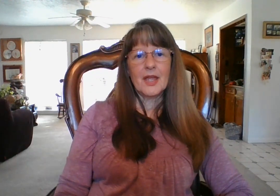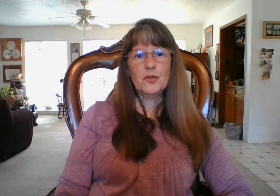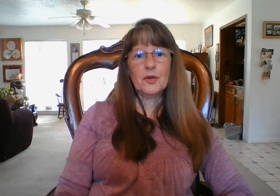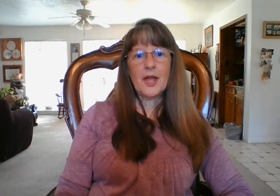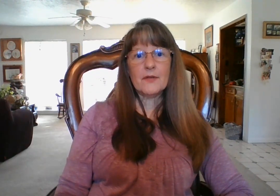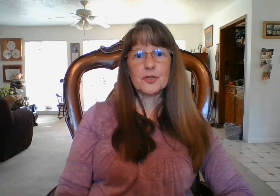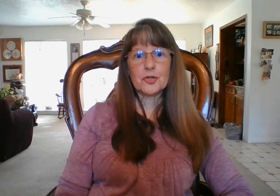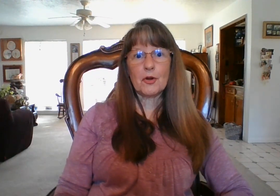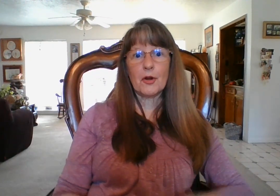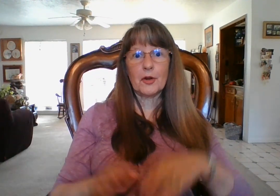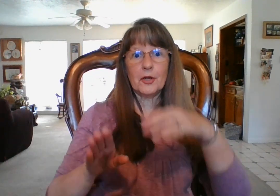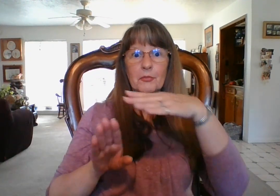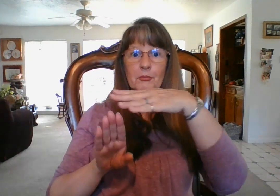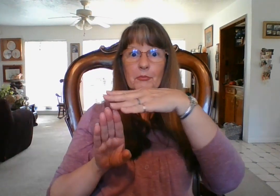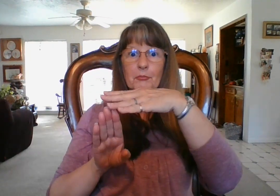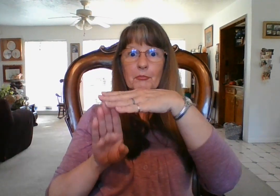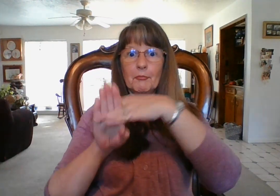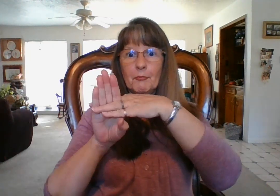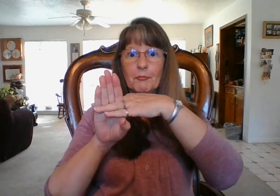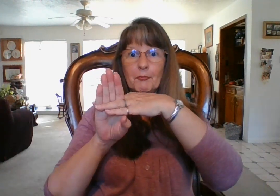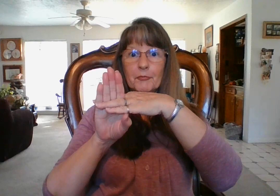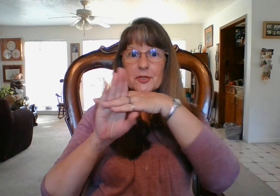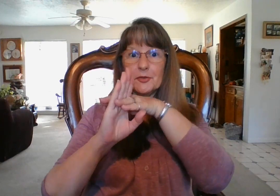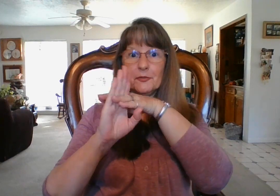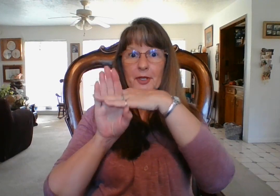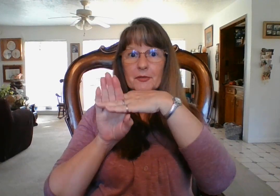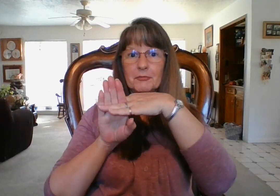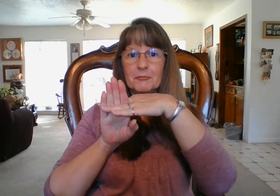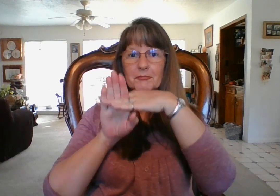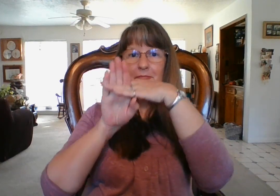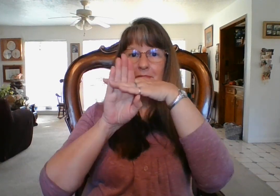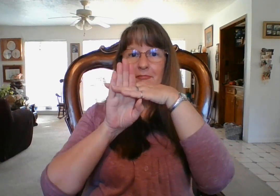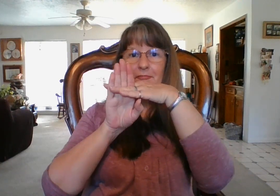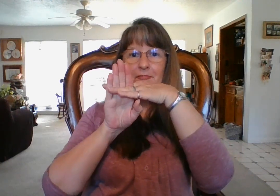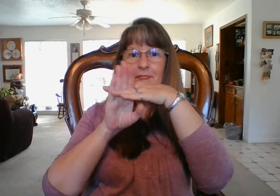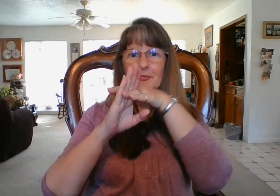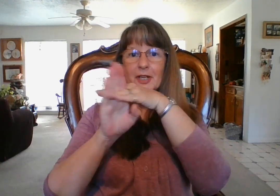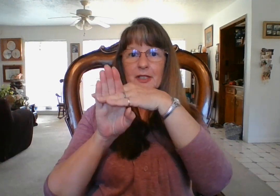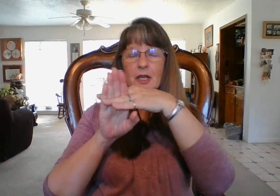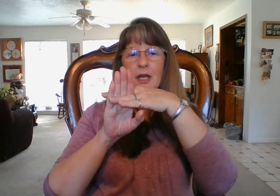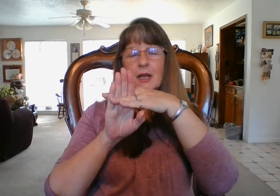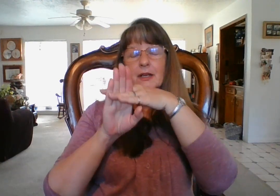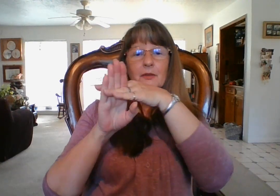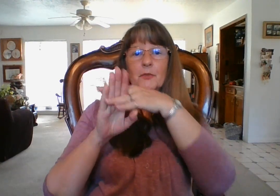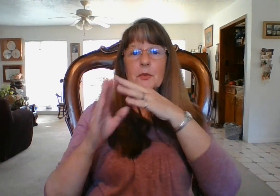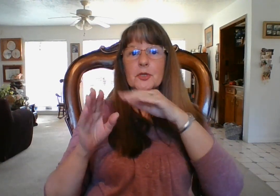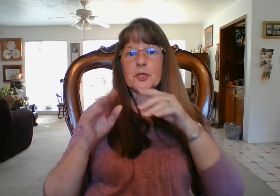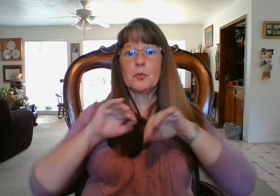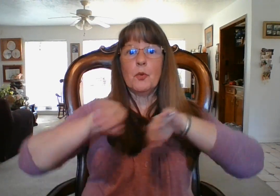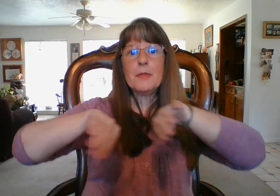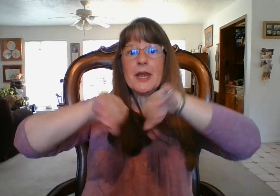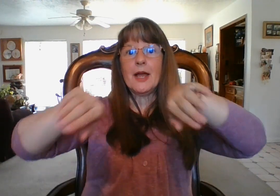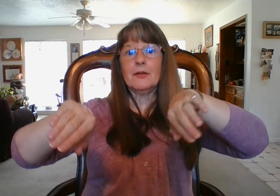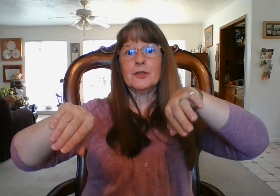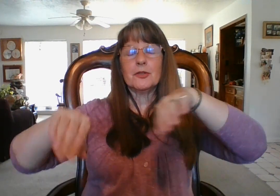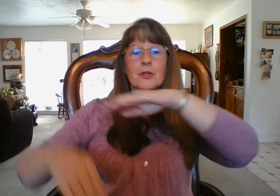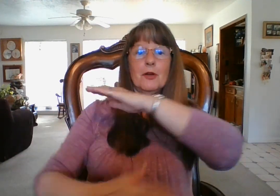You could have a shark. That's their fin. Right? We were swimming out into the